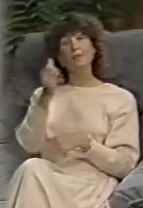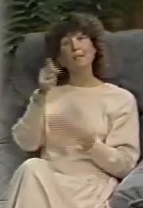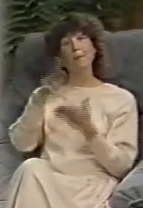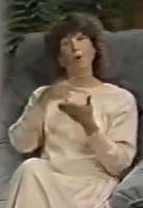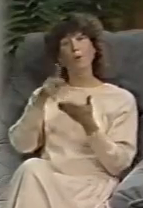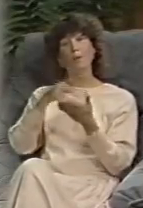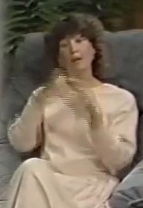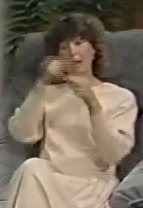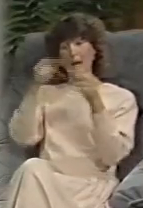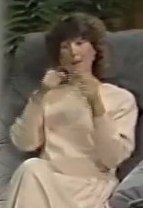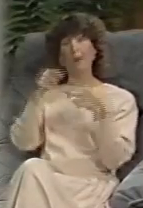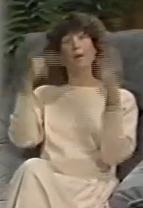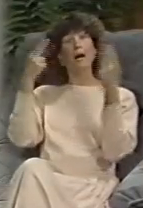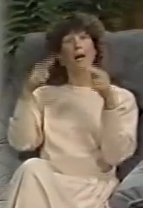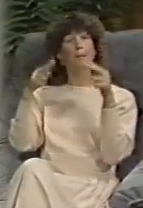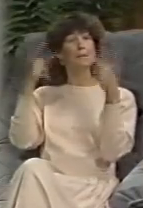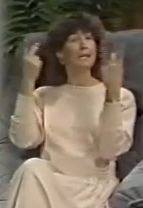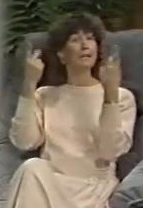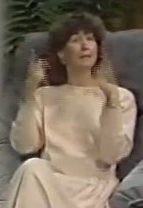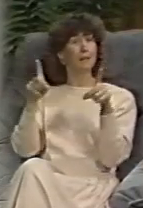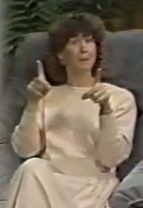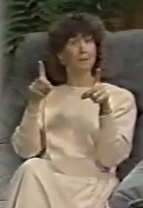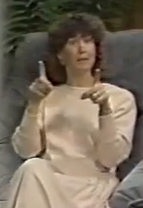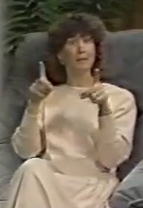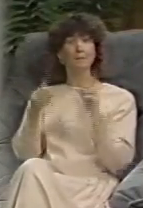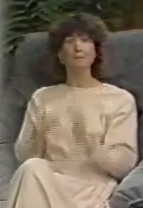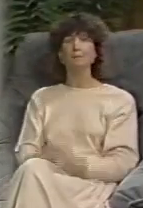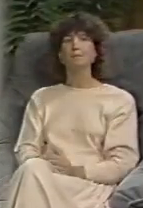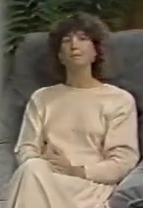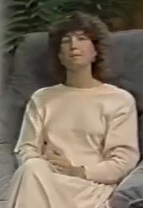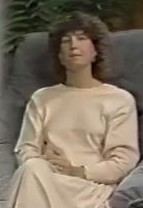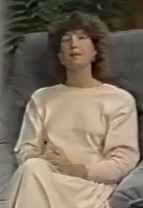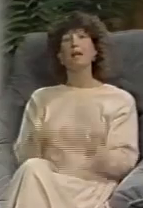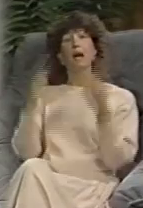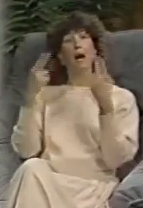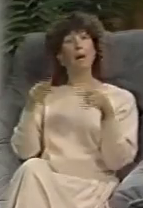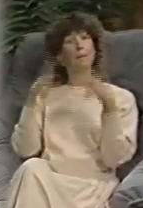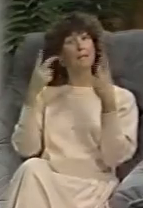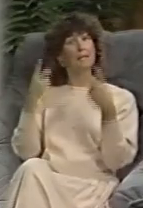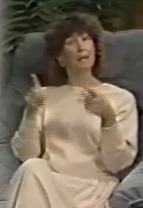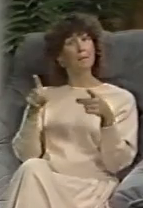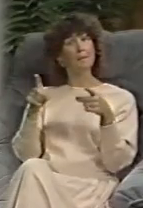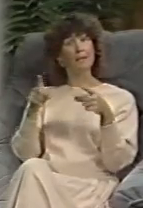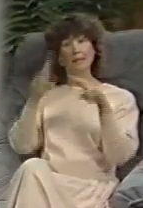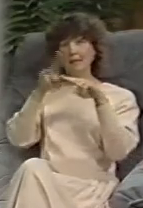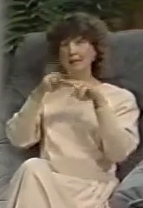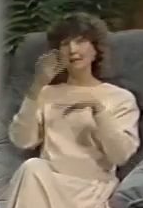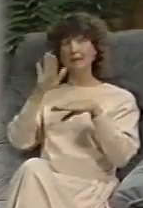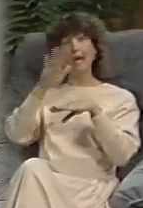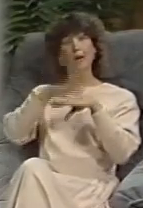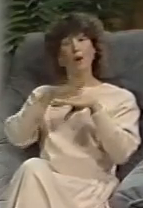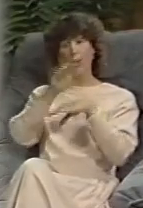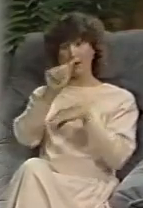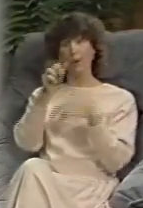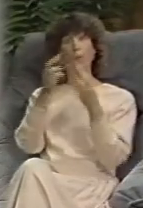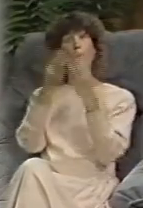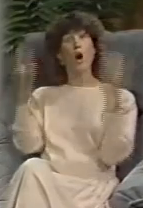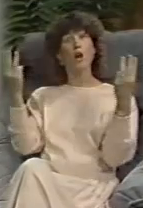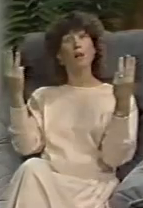Here's a poem about Humpty Dumpty. Humpty Dumpty sat on a wall.